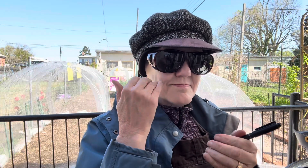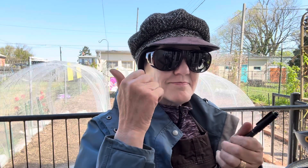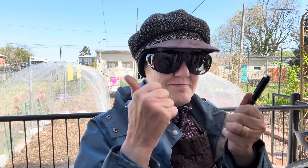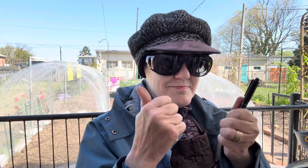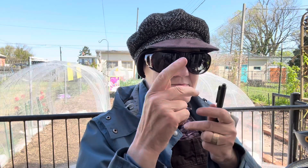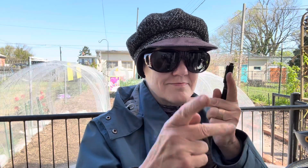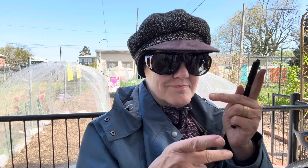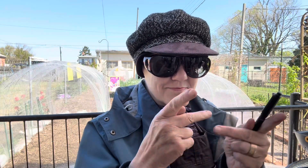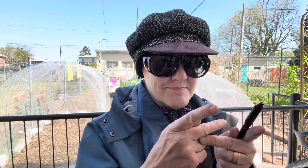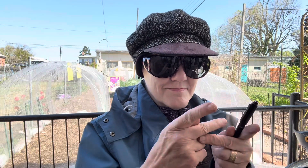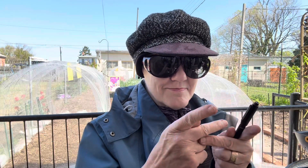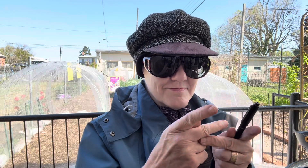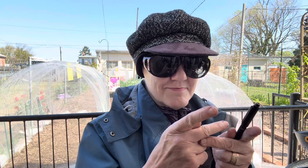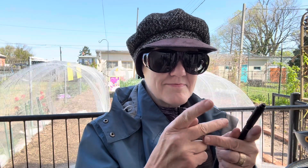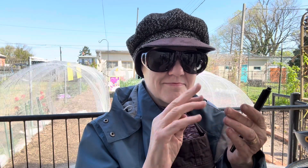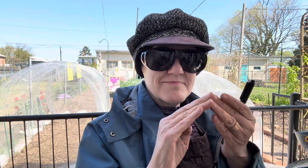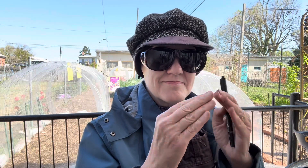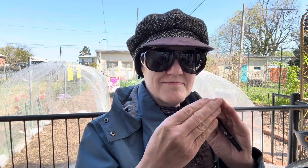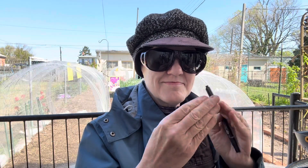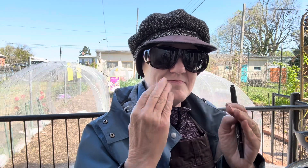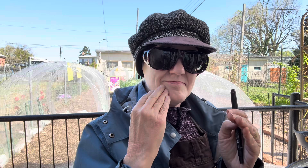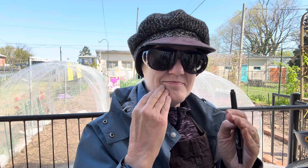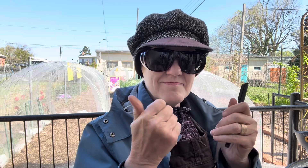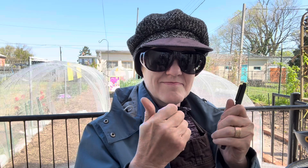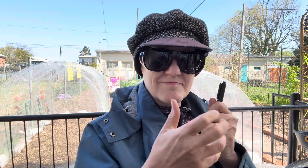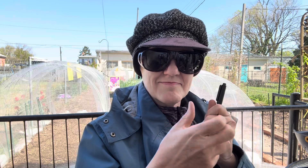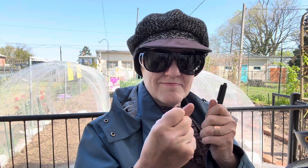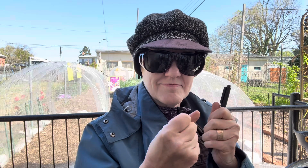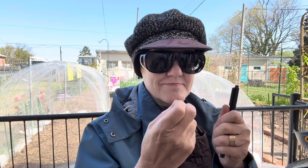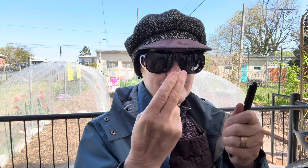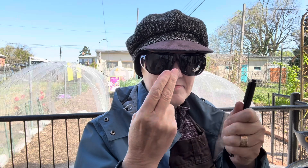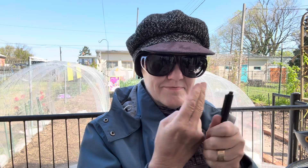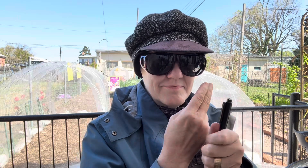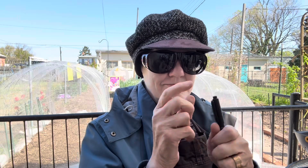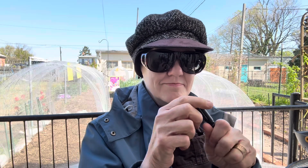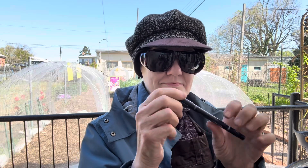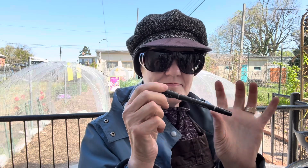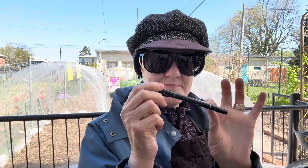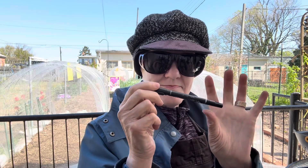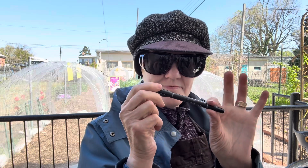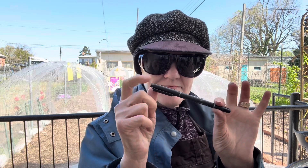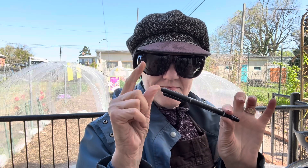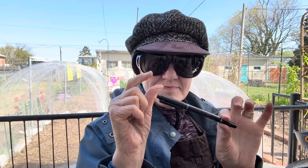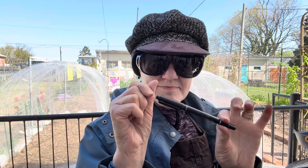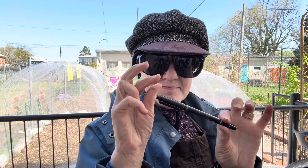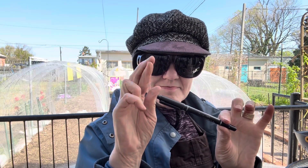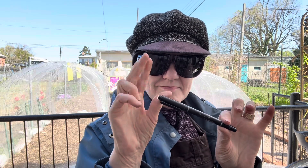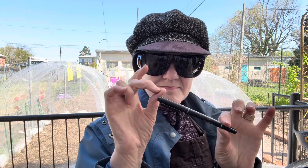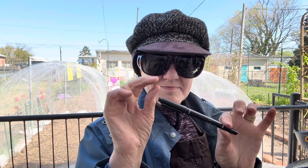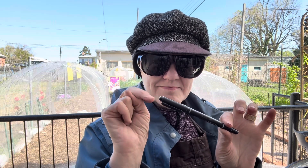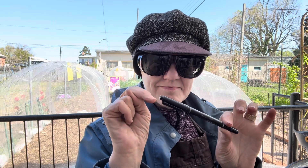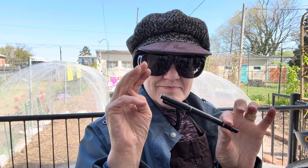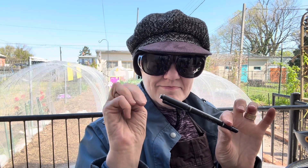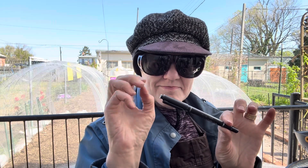Now, I want to know which variety is which. I want the community to know which one they're taking. So I'm going to use a garden